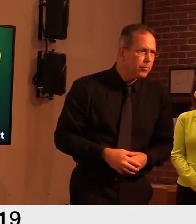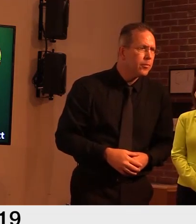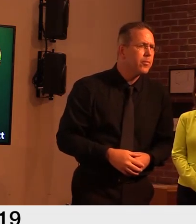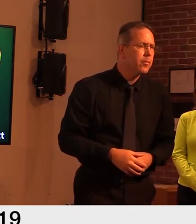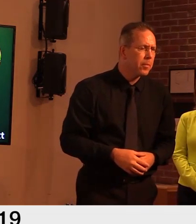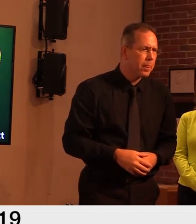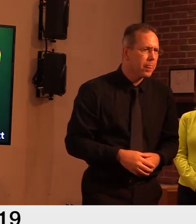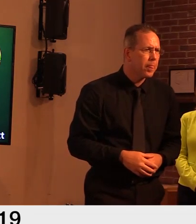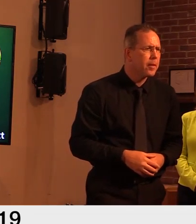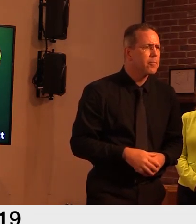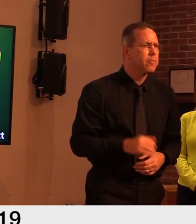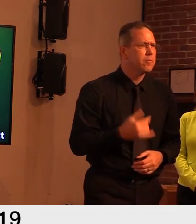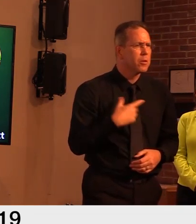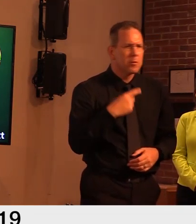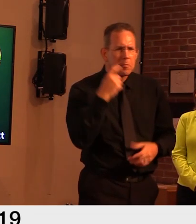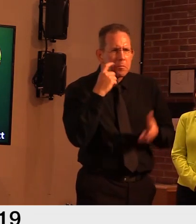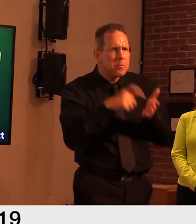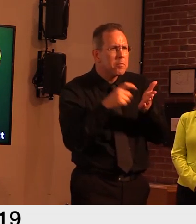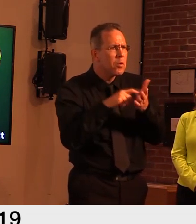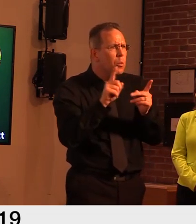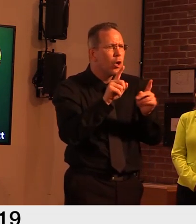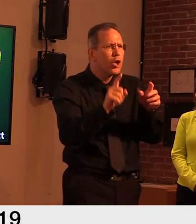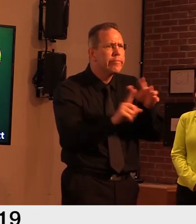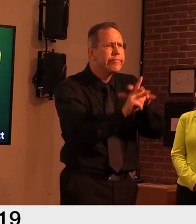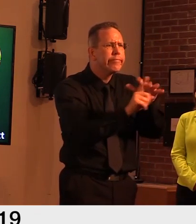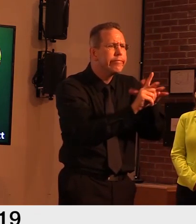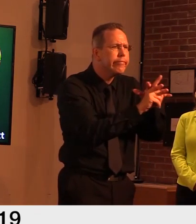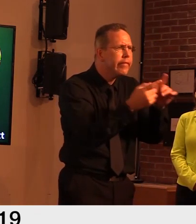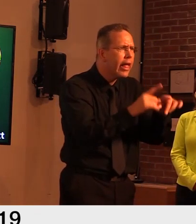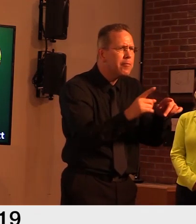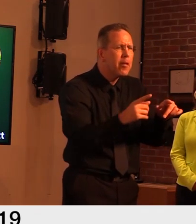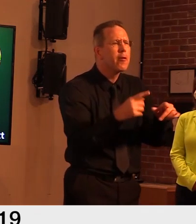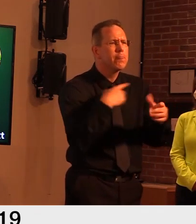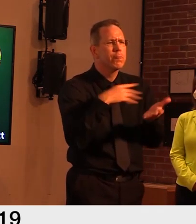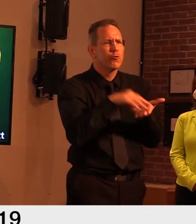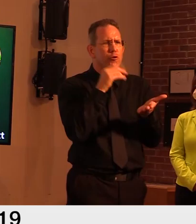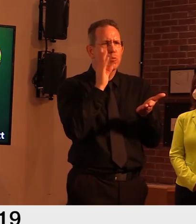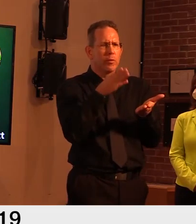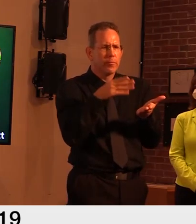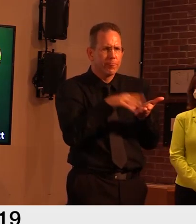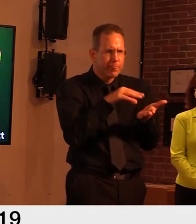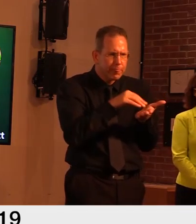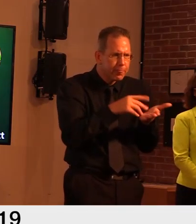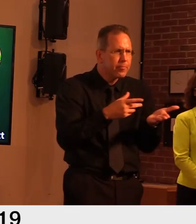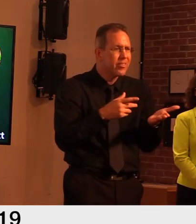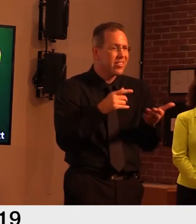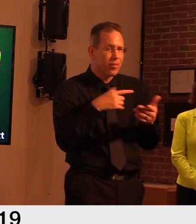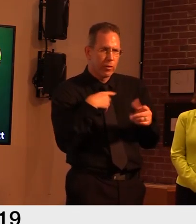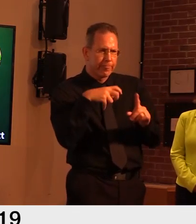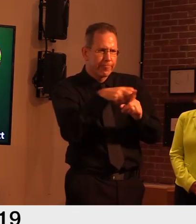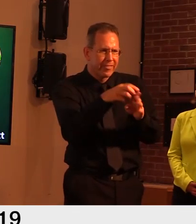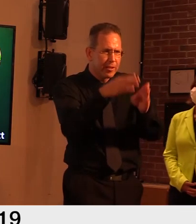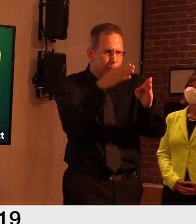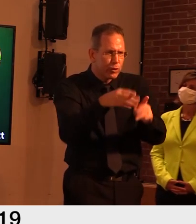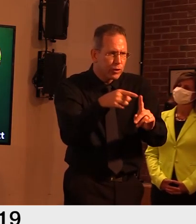in a commercial business or what have you, if they have a tremendous amount of contact and are concerned.